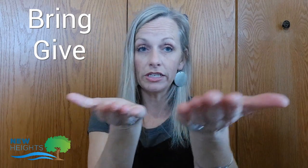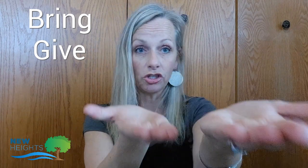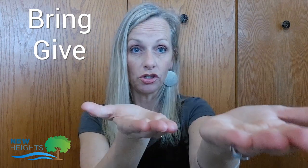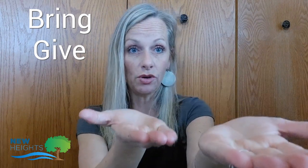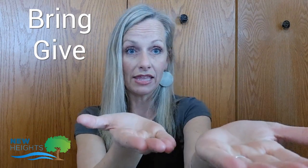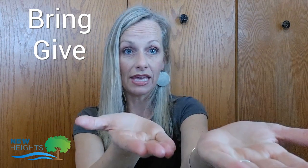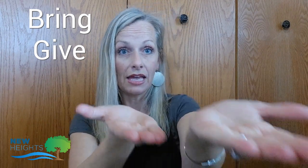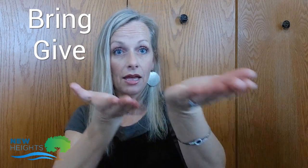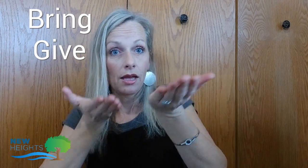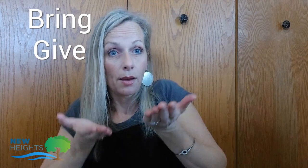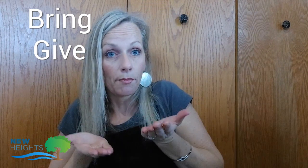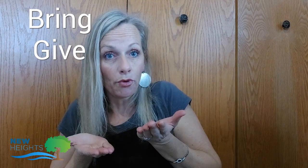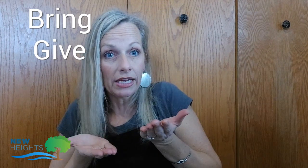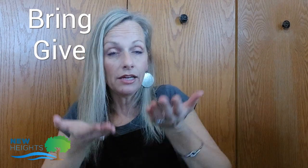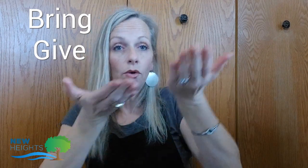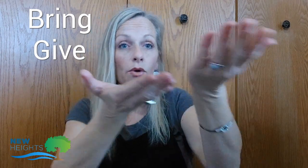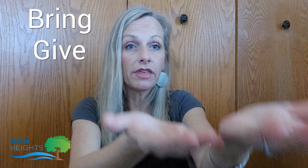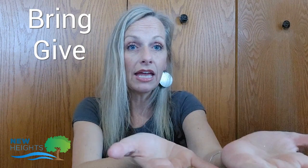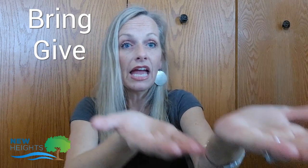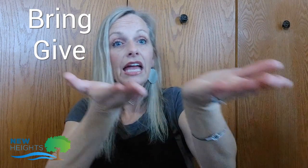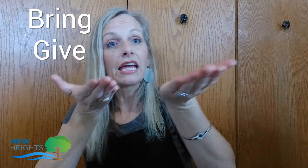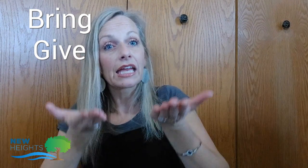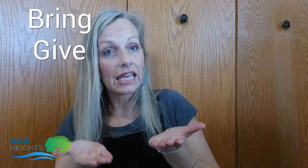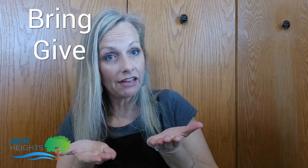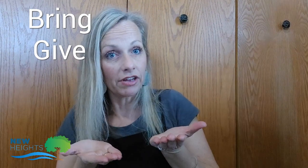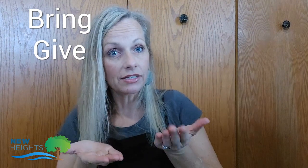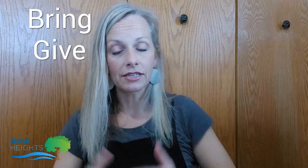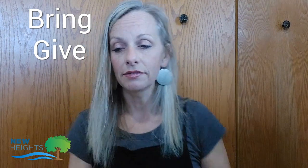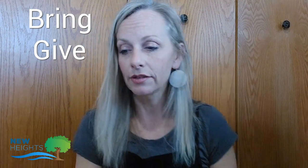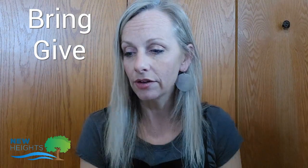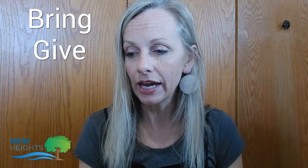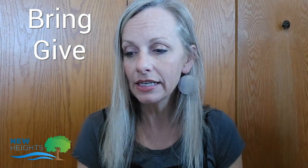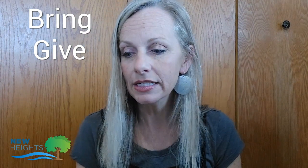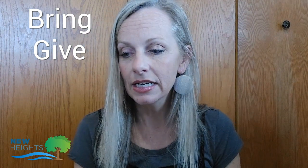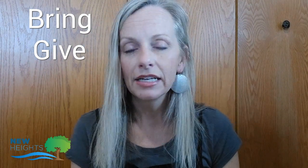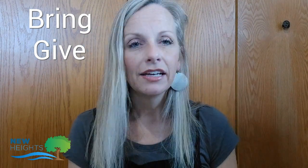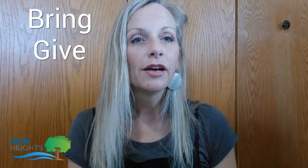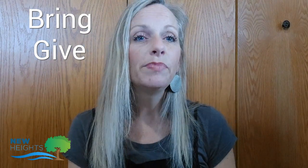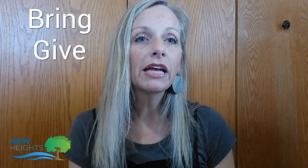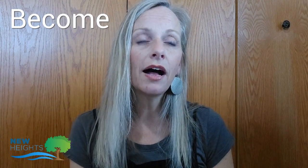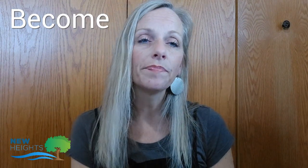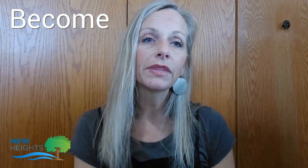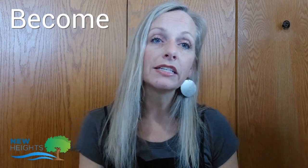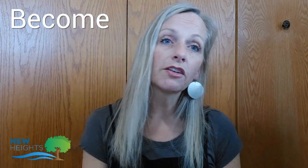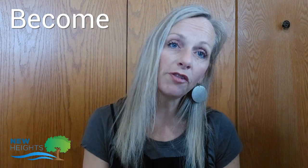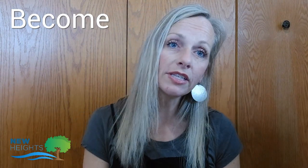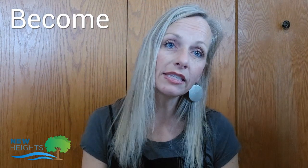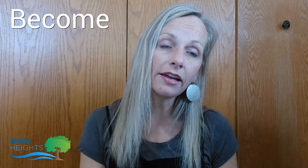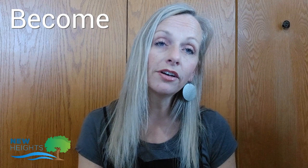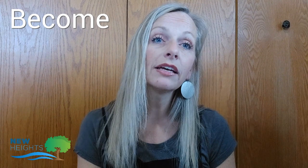pointing to, and they bring it or they give it, all right? Become. It's the first letter in